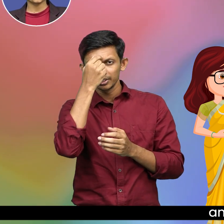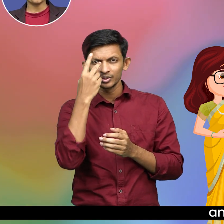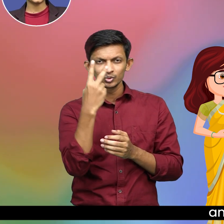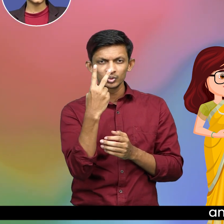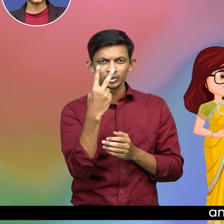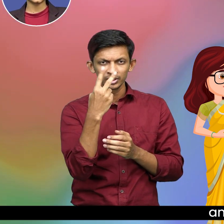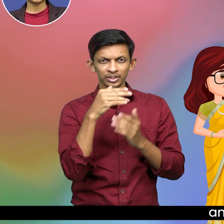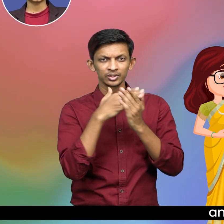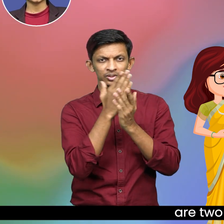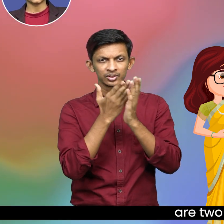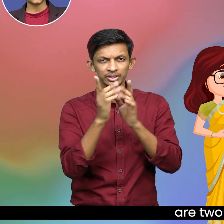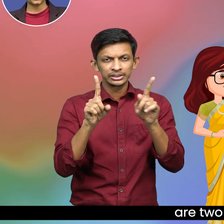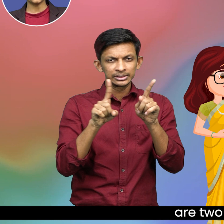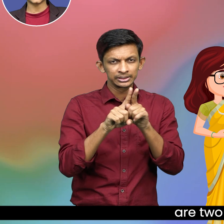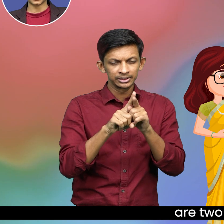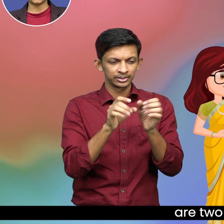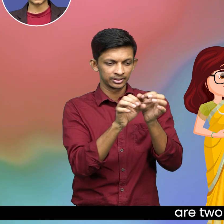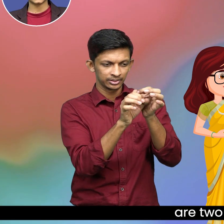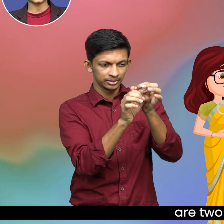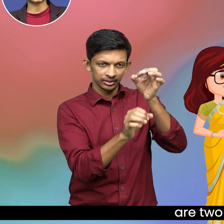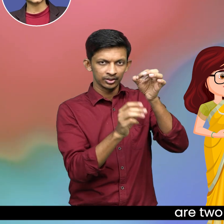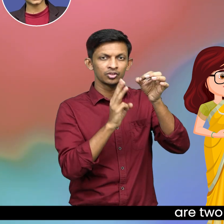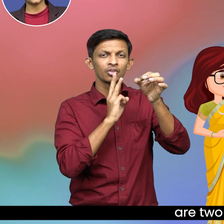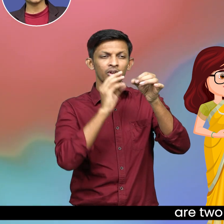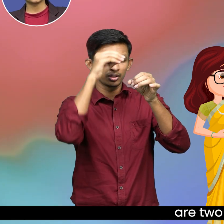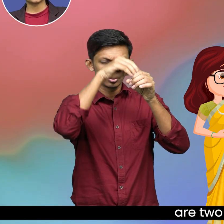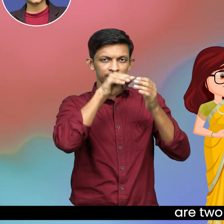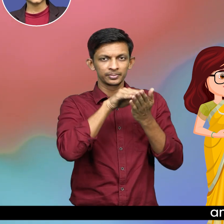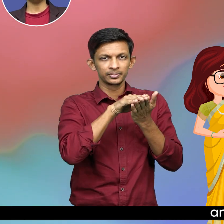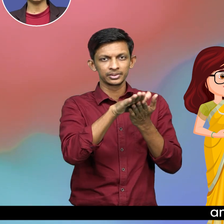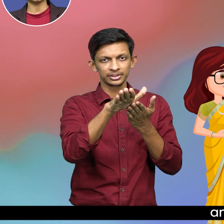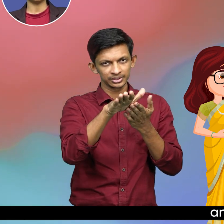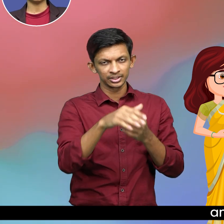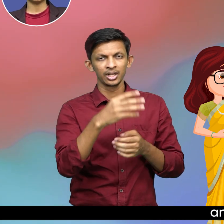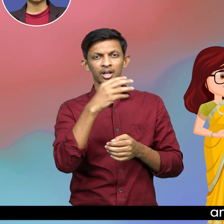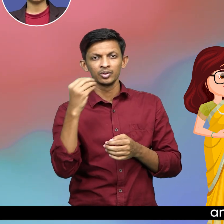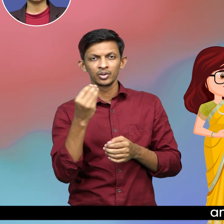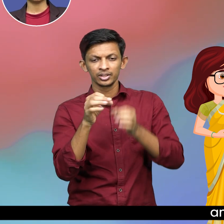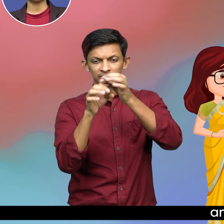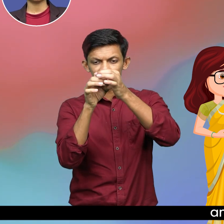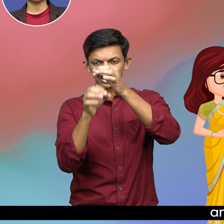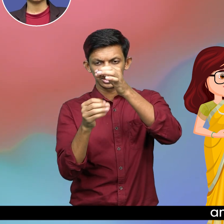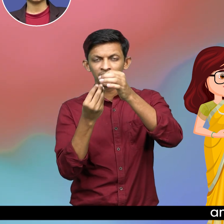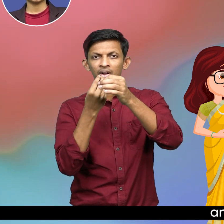Our complex are two types, like xylem and phloem.